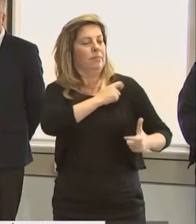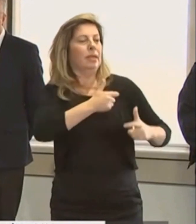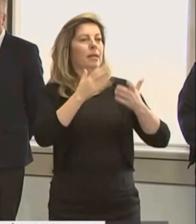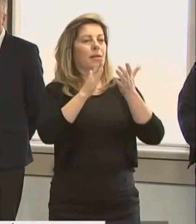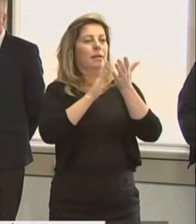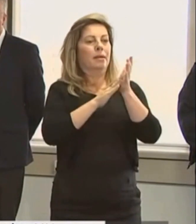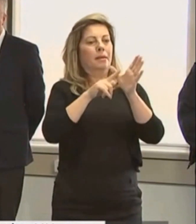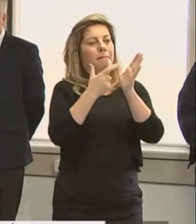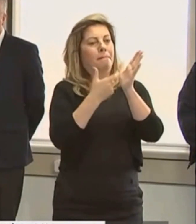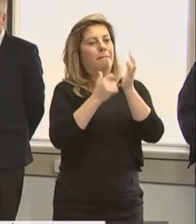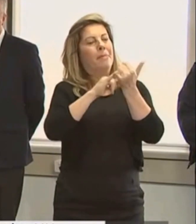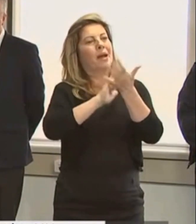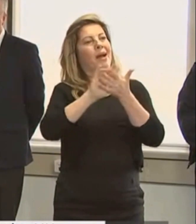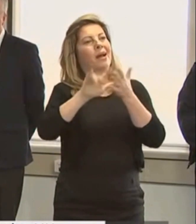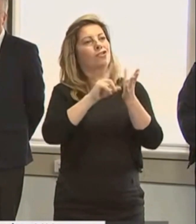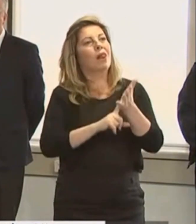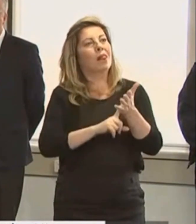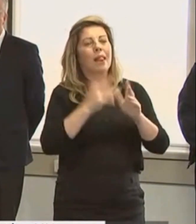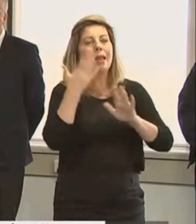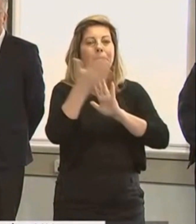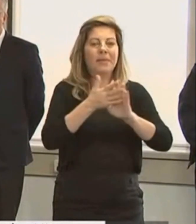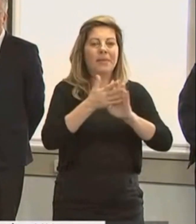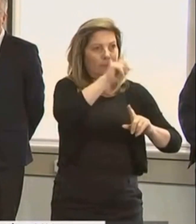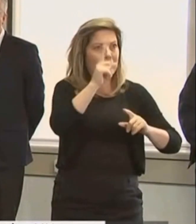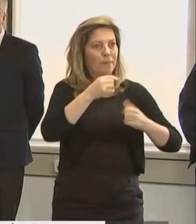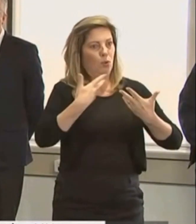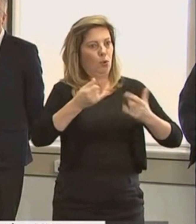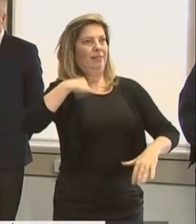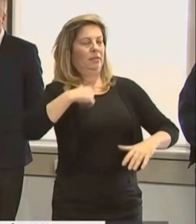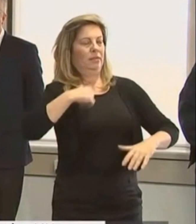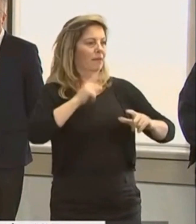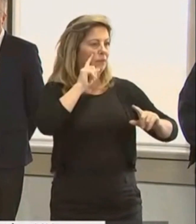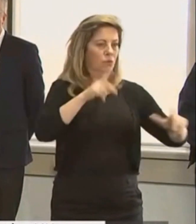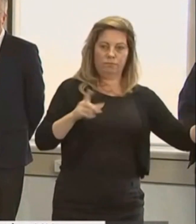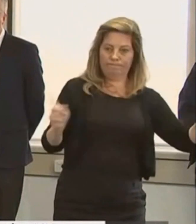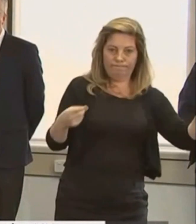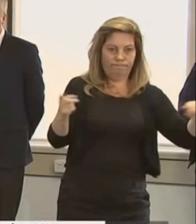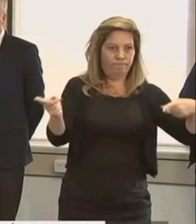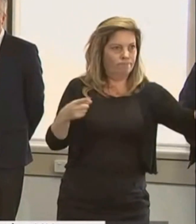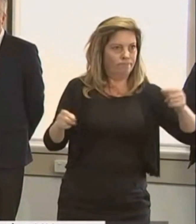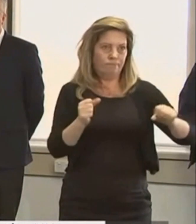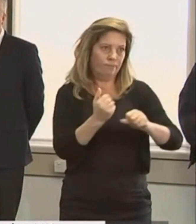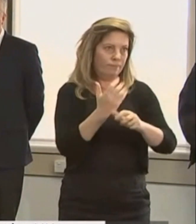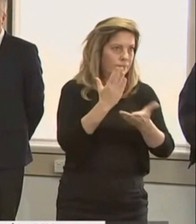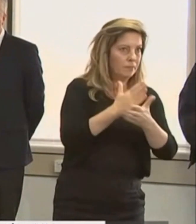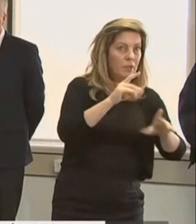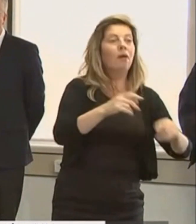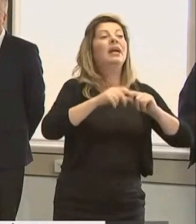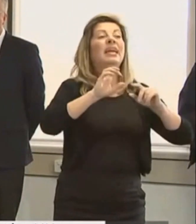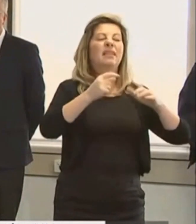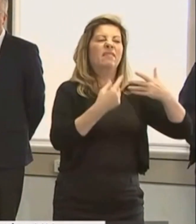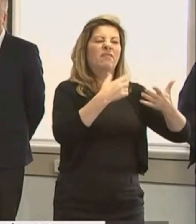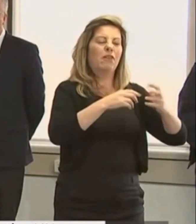We are going to have dedicated marshals and security teams across the network at 20 key interchange points,